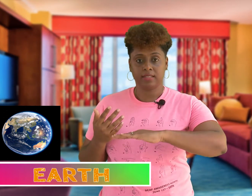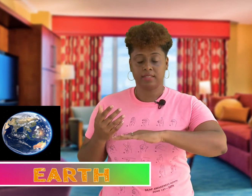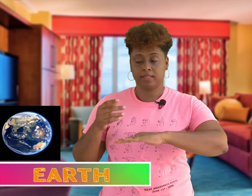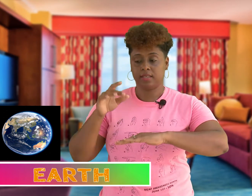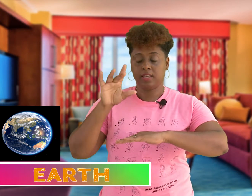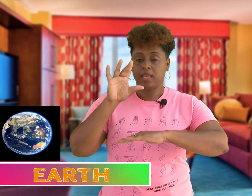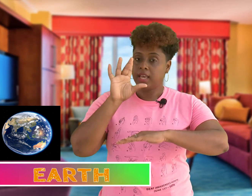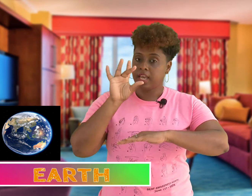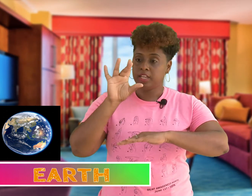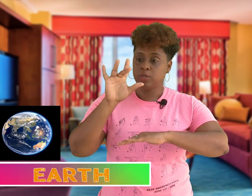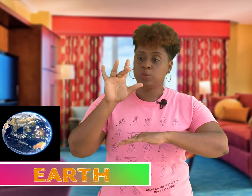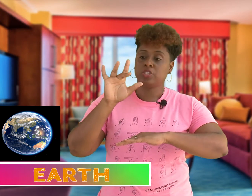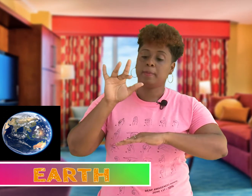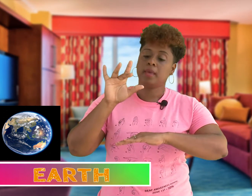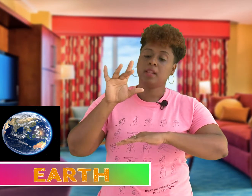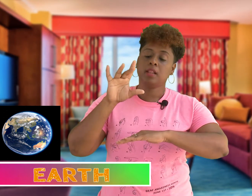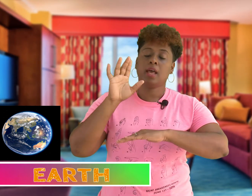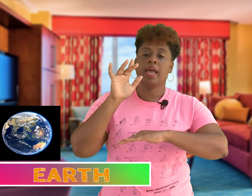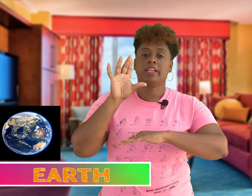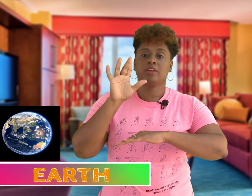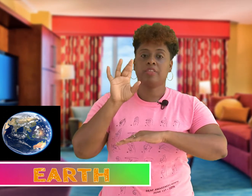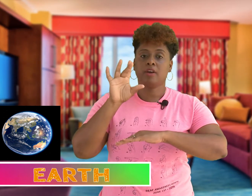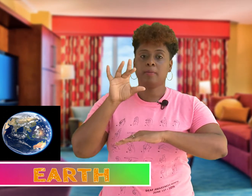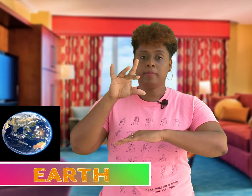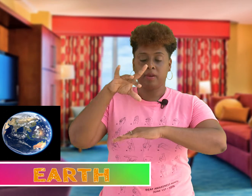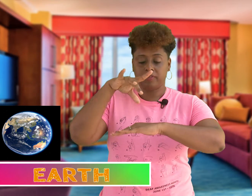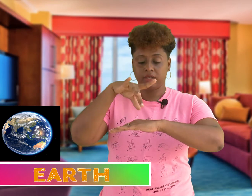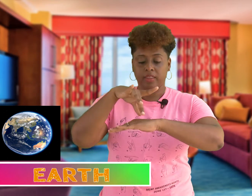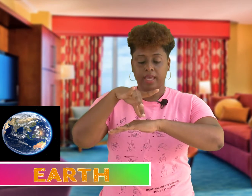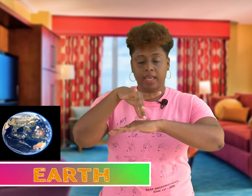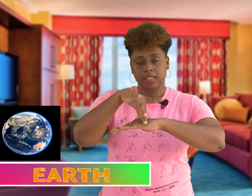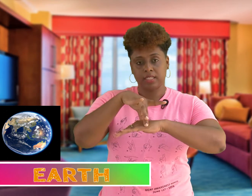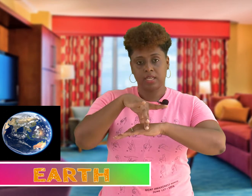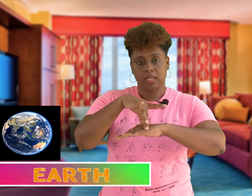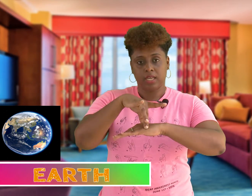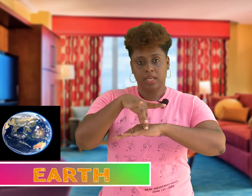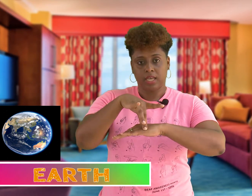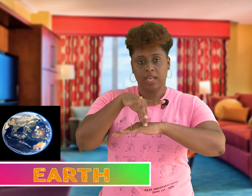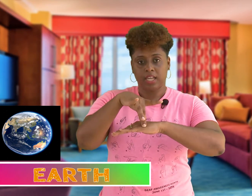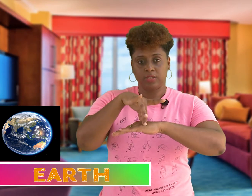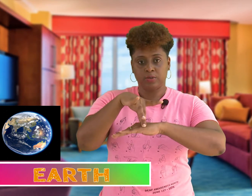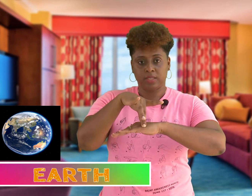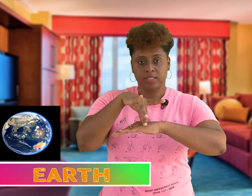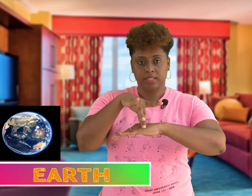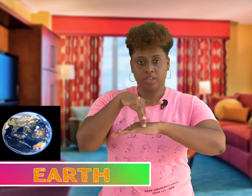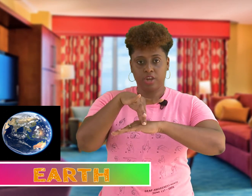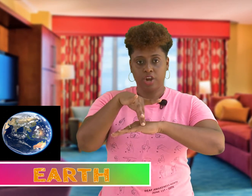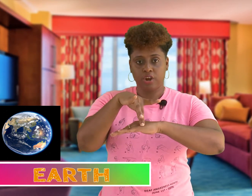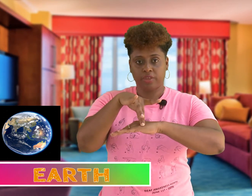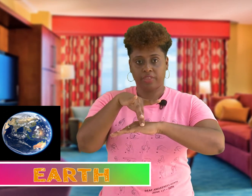this, and use your middle and your thumb of the other hand, and you do this. Earth.